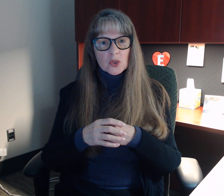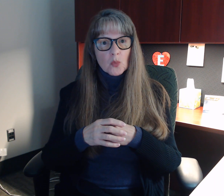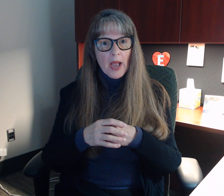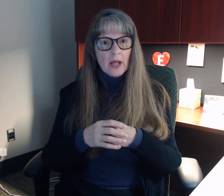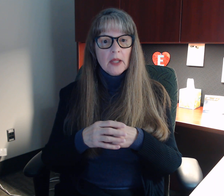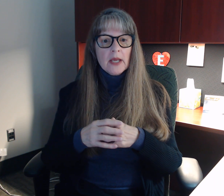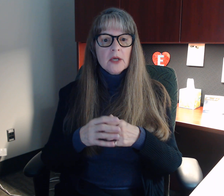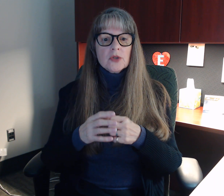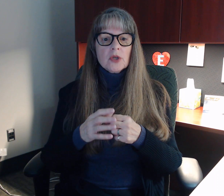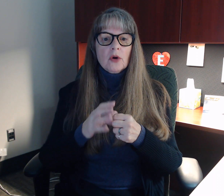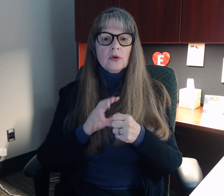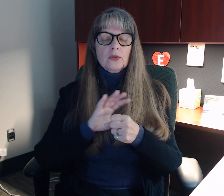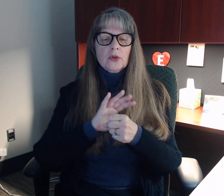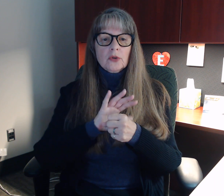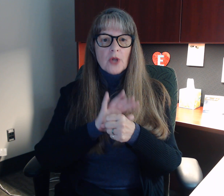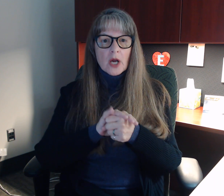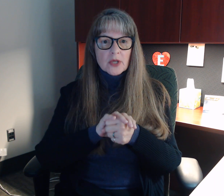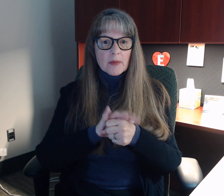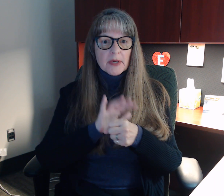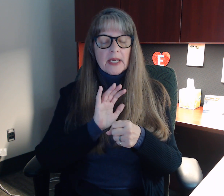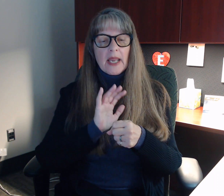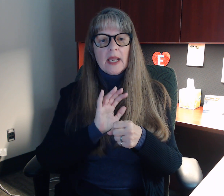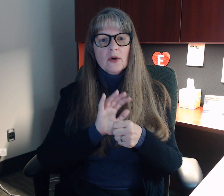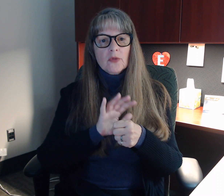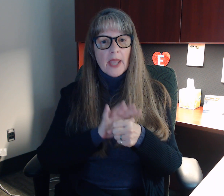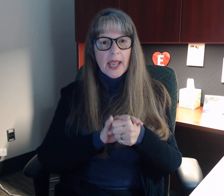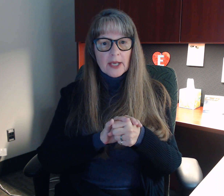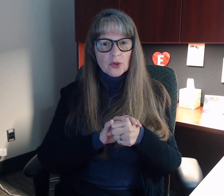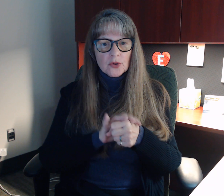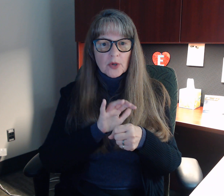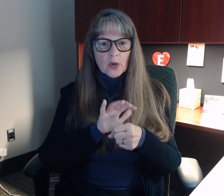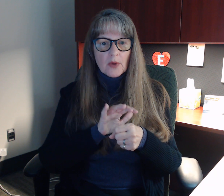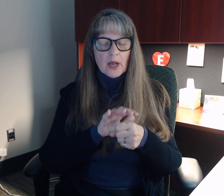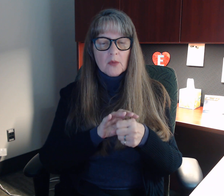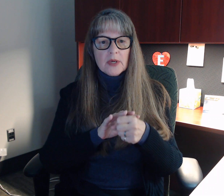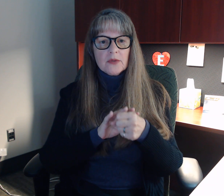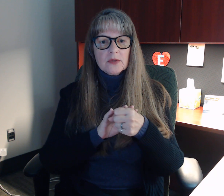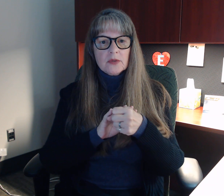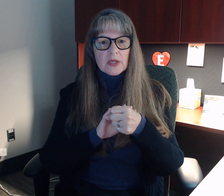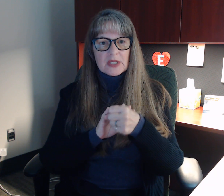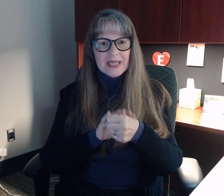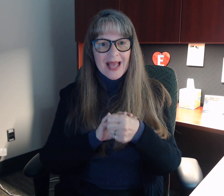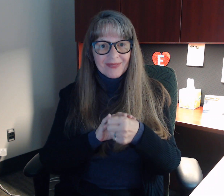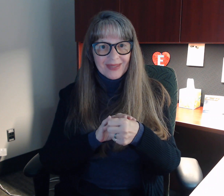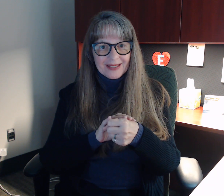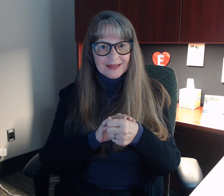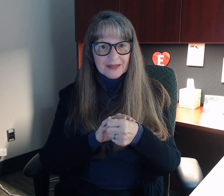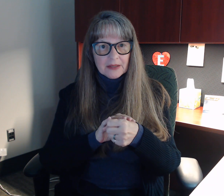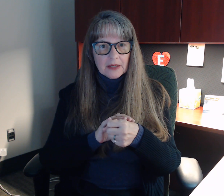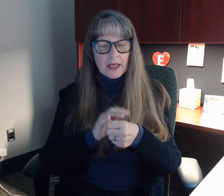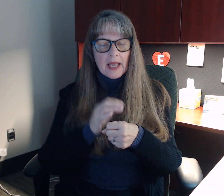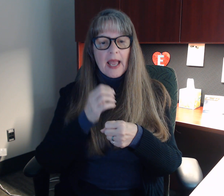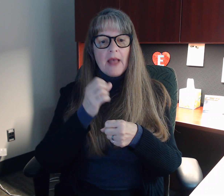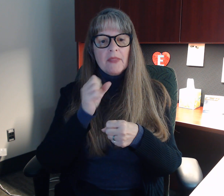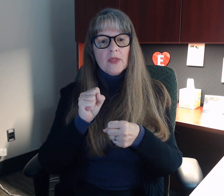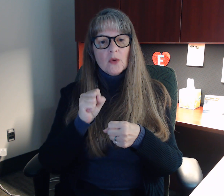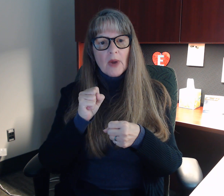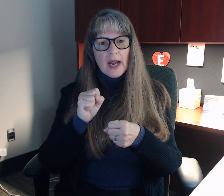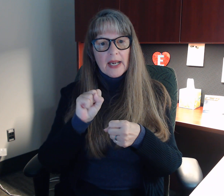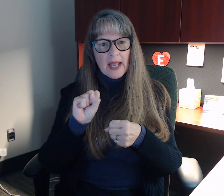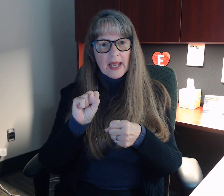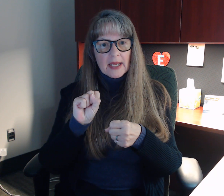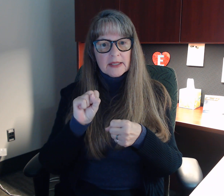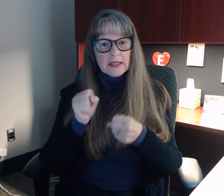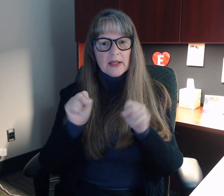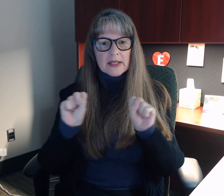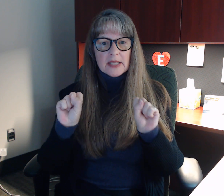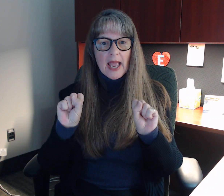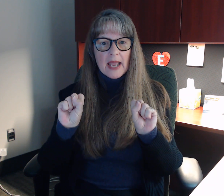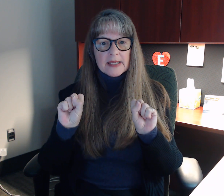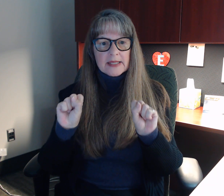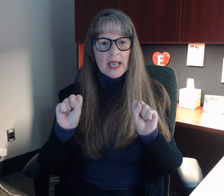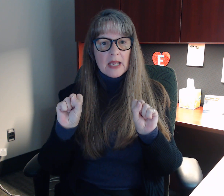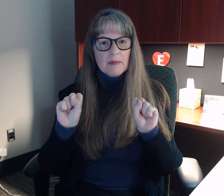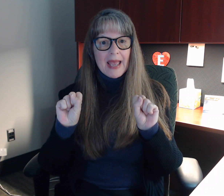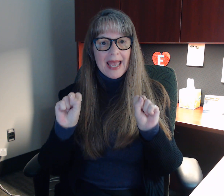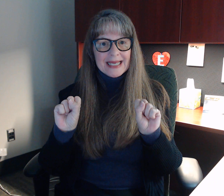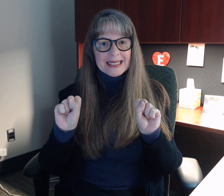well. So your non-dominant hand, or the hand you do not write with, does nothing. And then the right hand is the same S